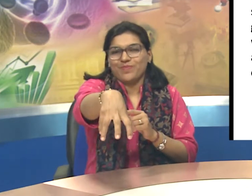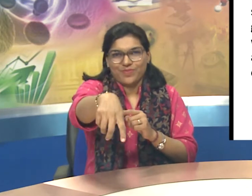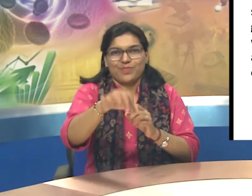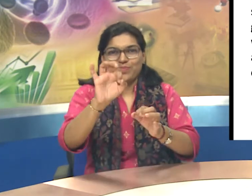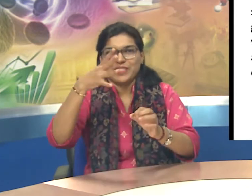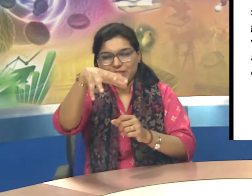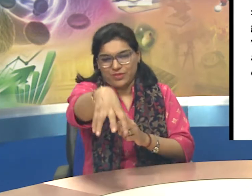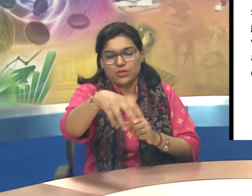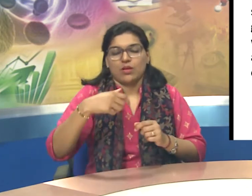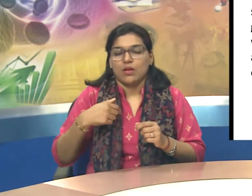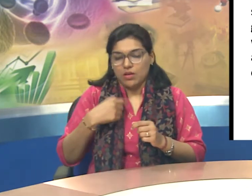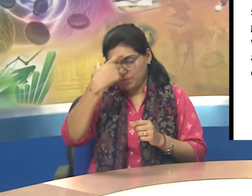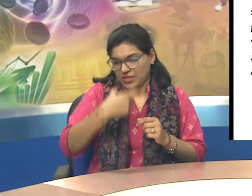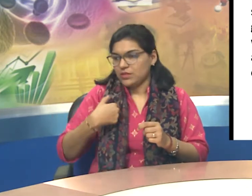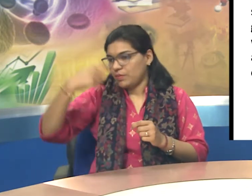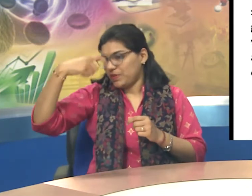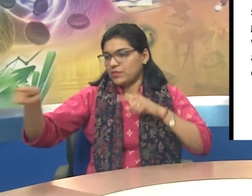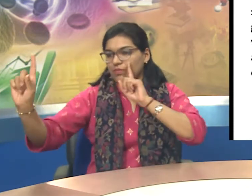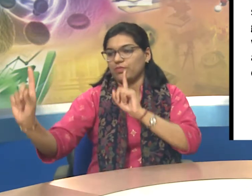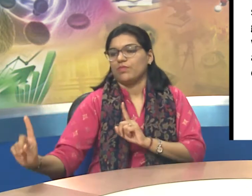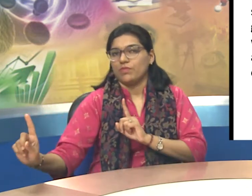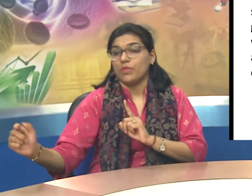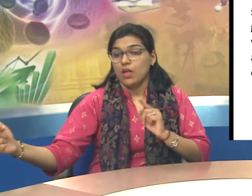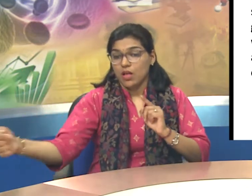medium or means of